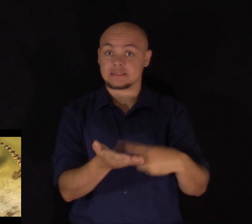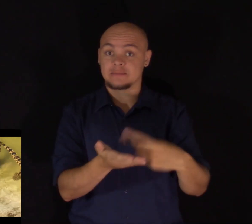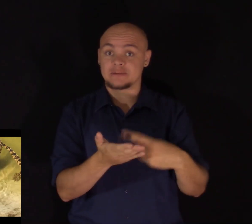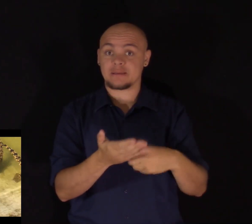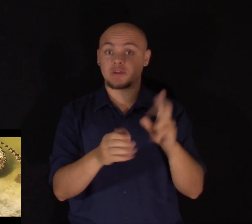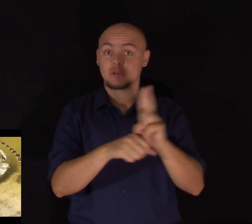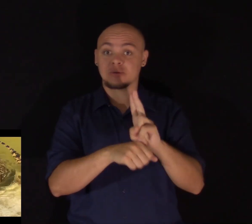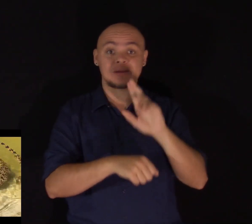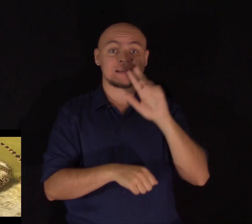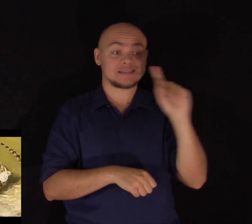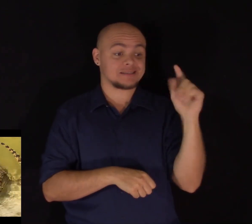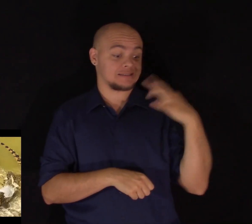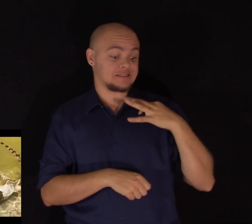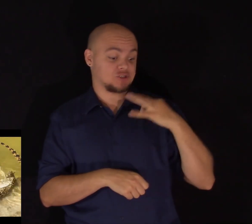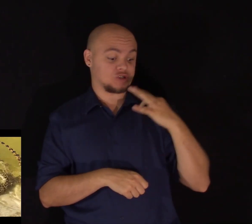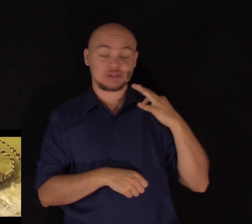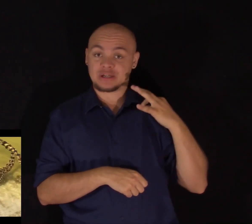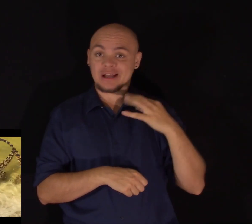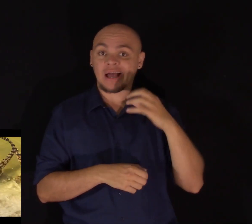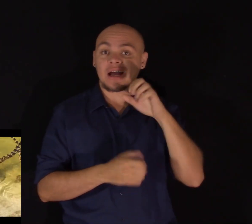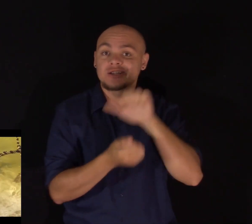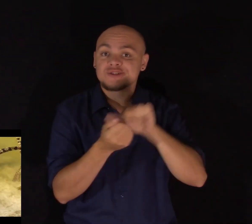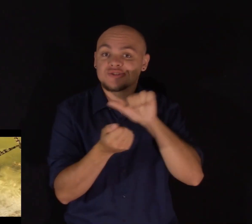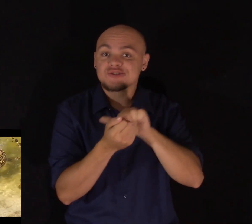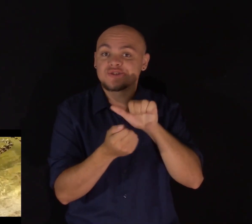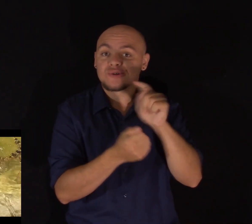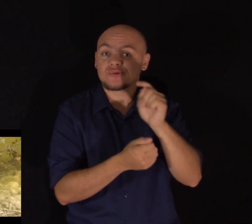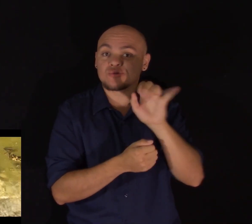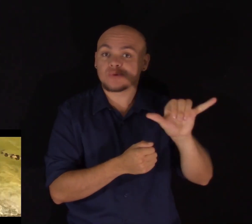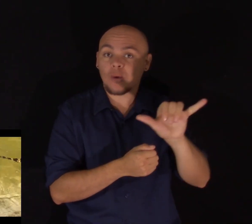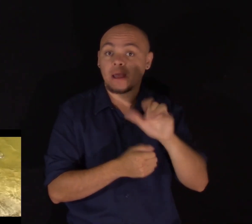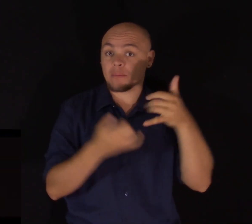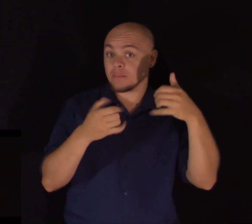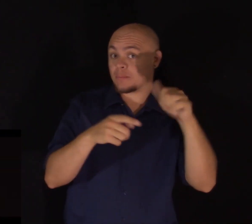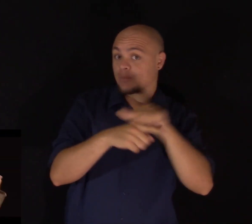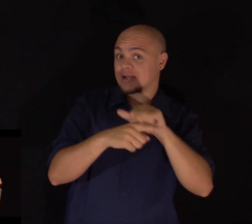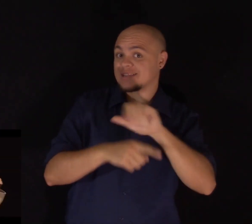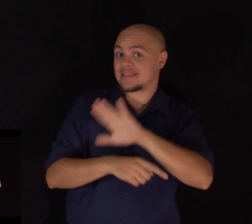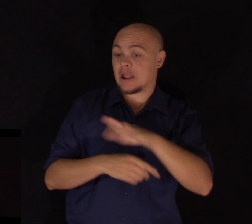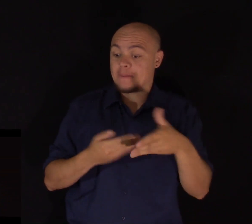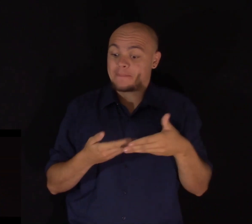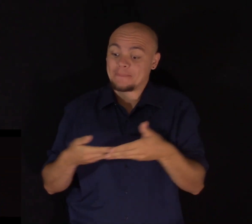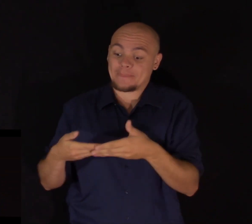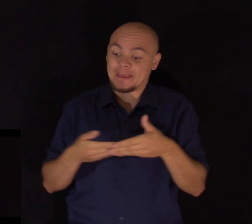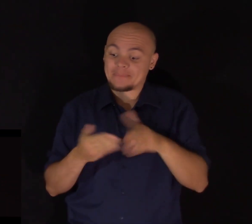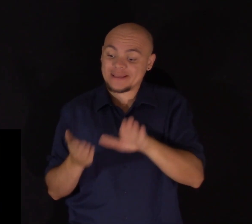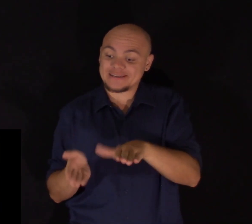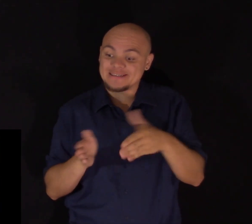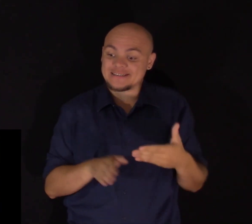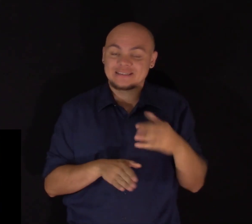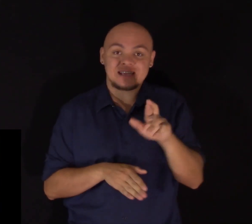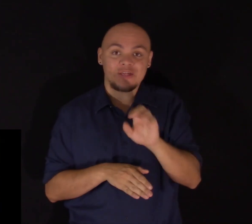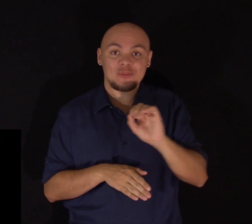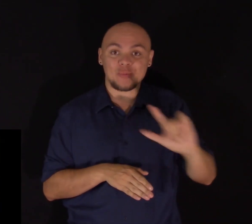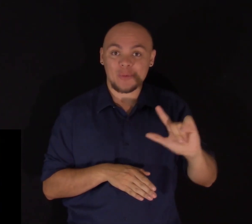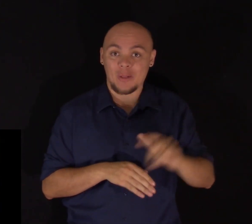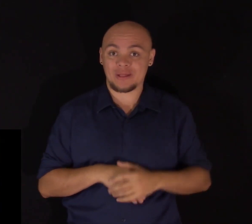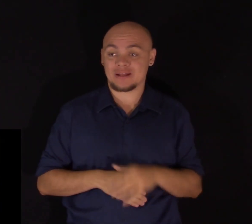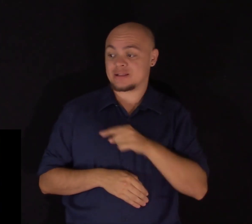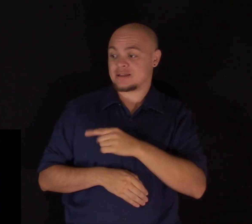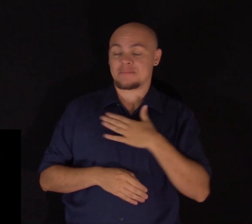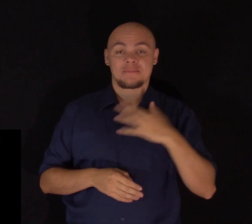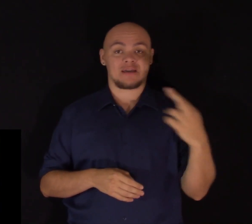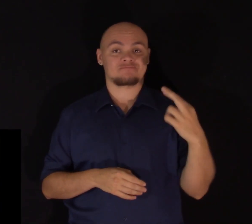even use an old t-shirt as a chew toy to practice their baby death roll. This is my friend Ricardo. And Ricardo is a